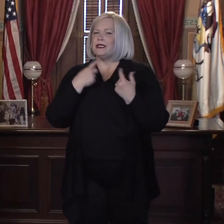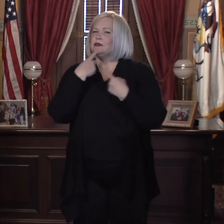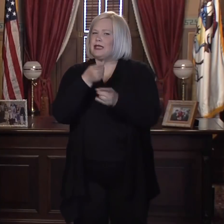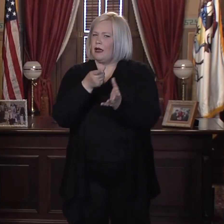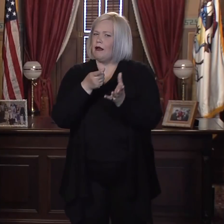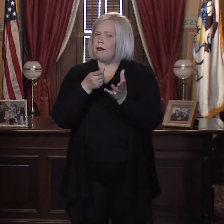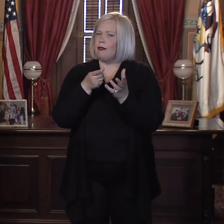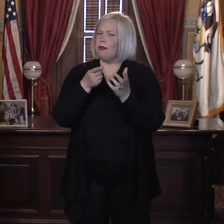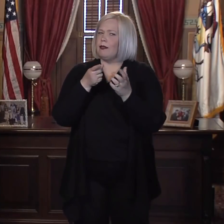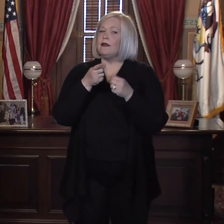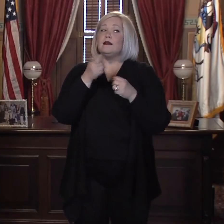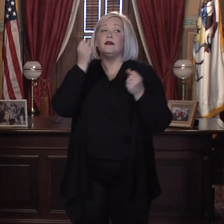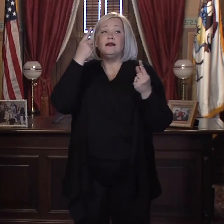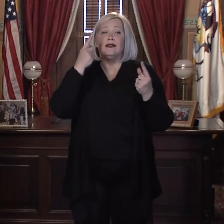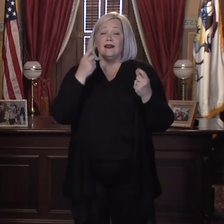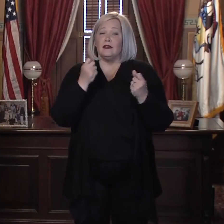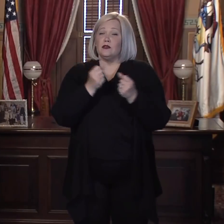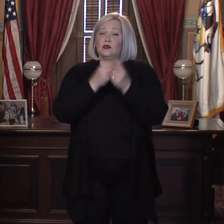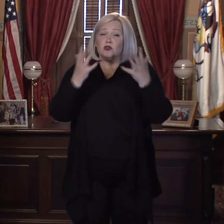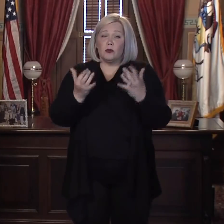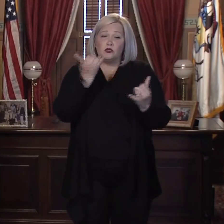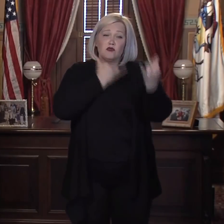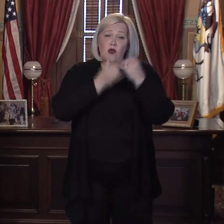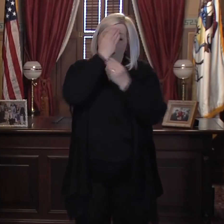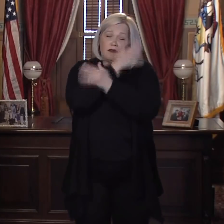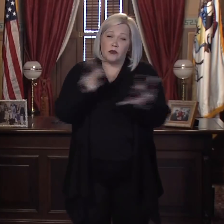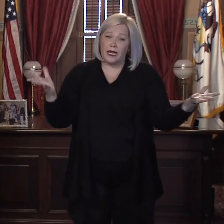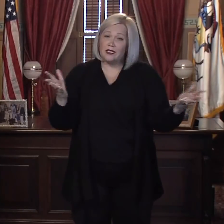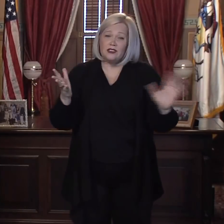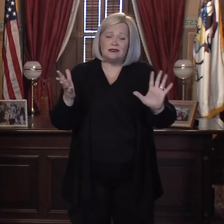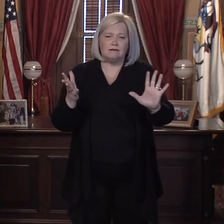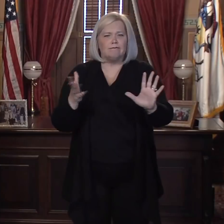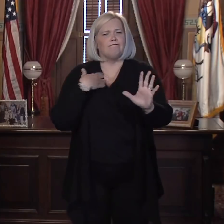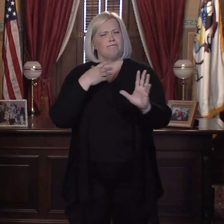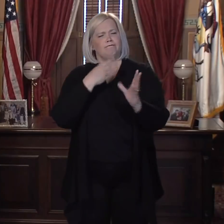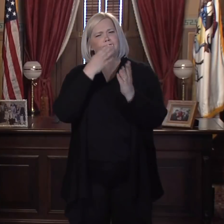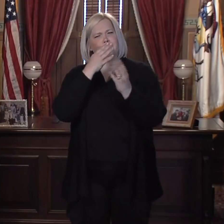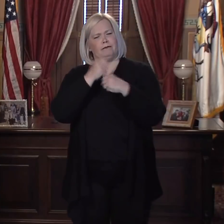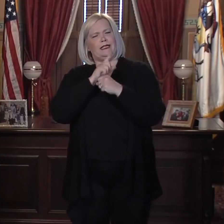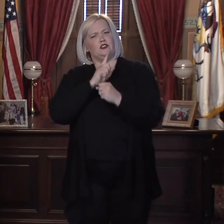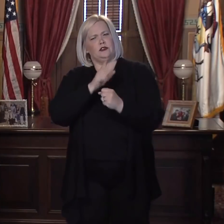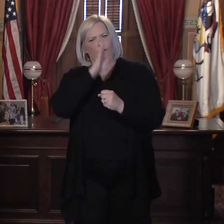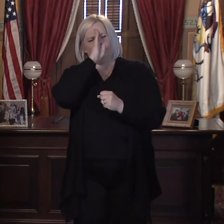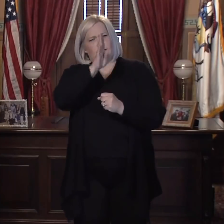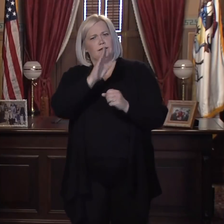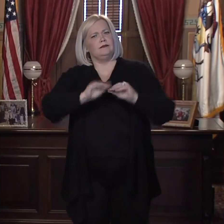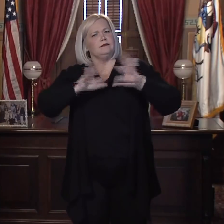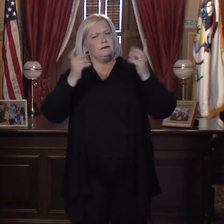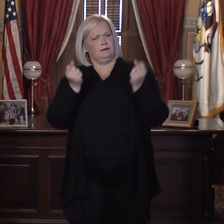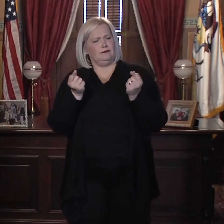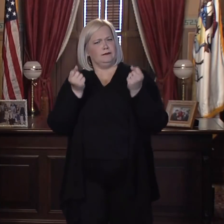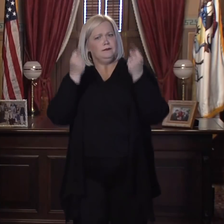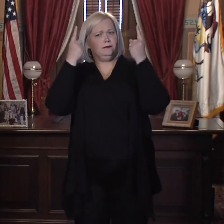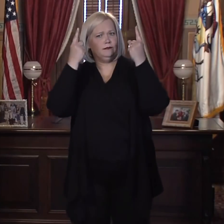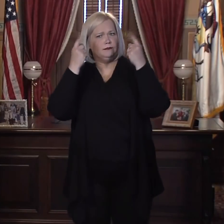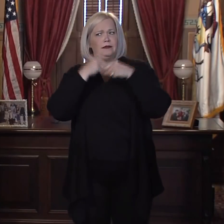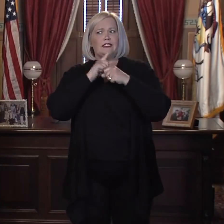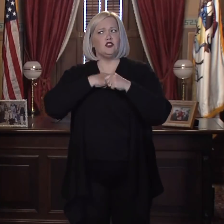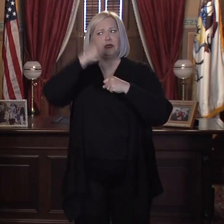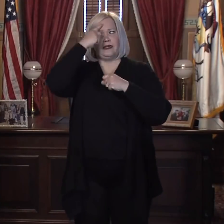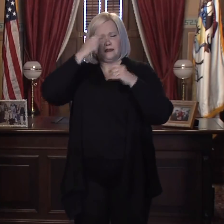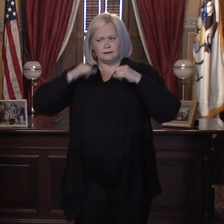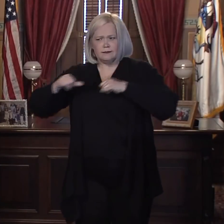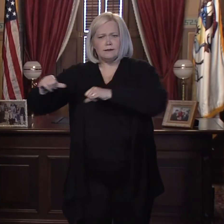now because I think there's been so much inaccurate information that's been disseminated, and I think it's important that we all have a level head,